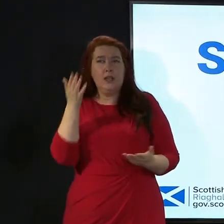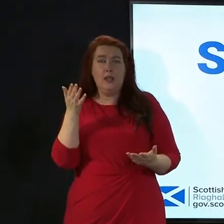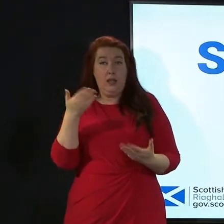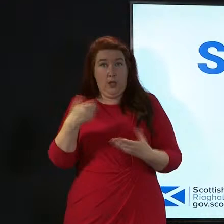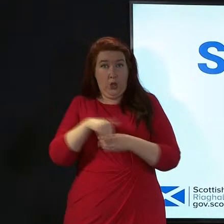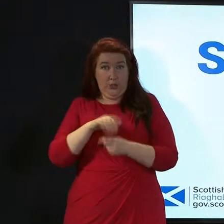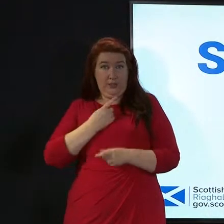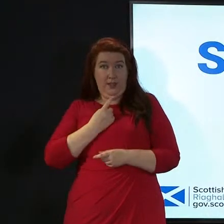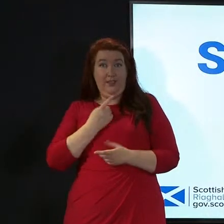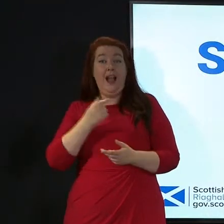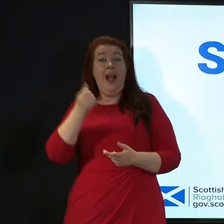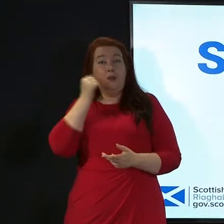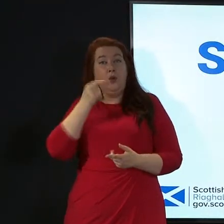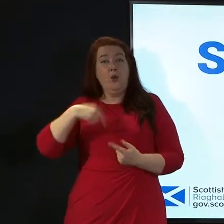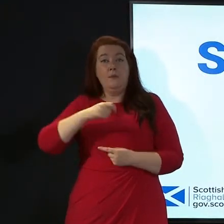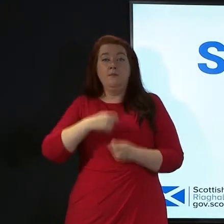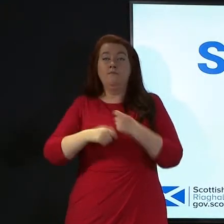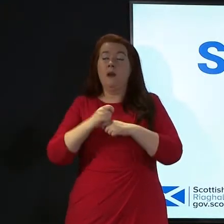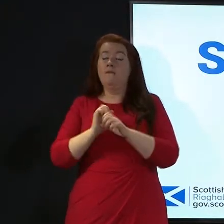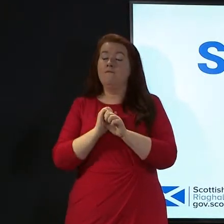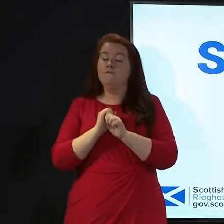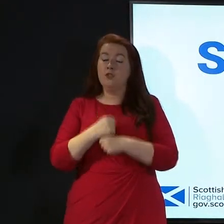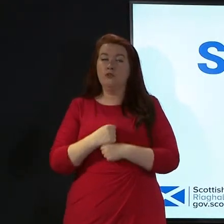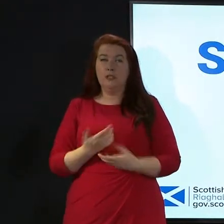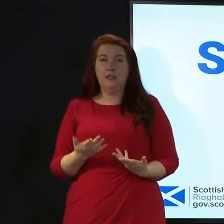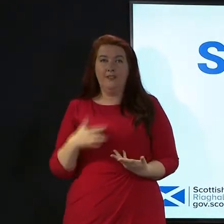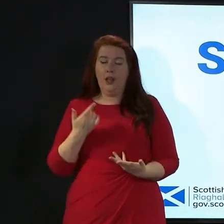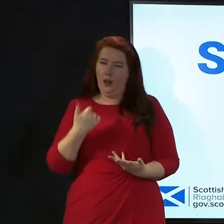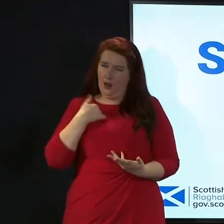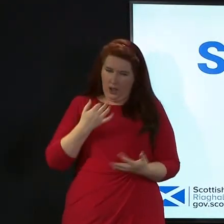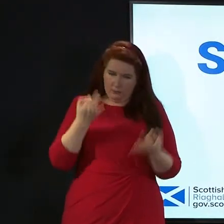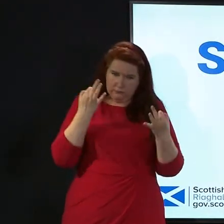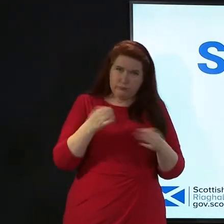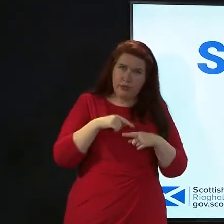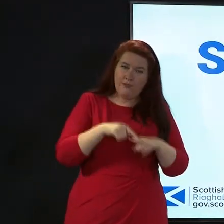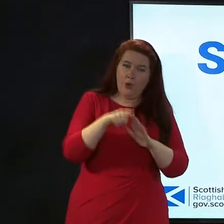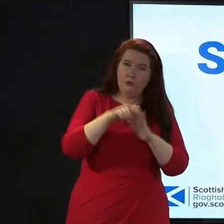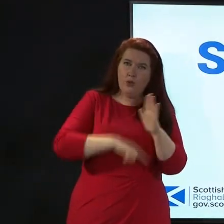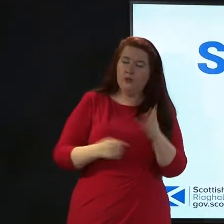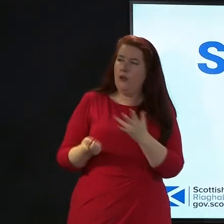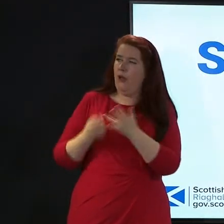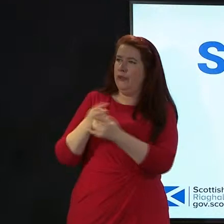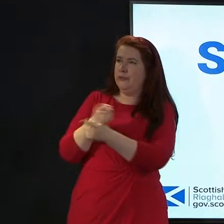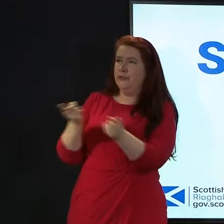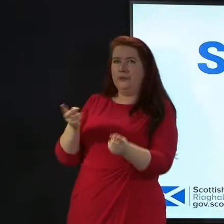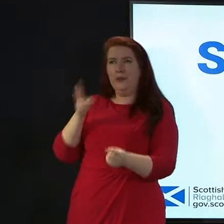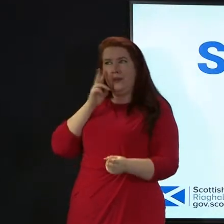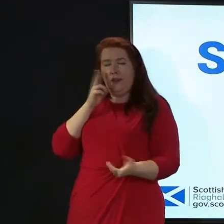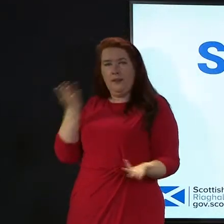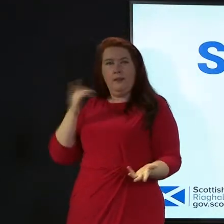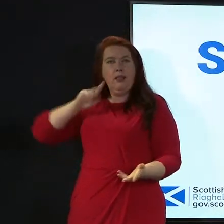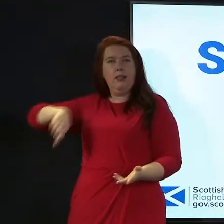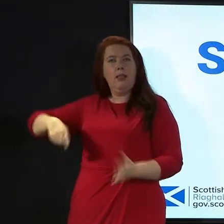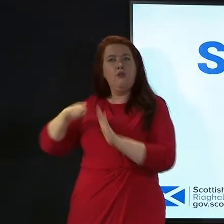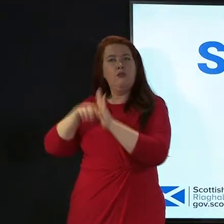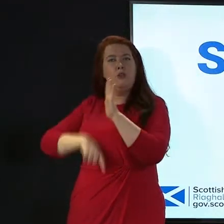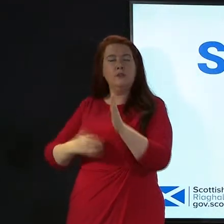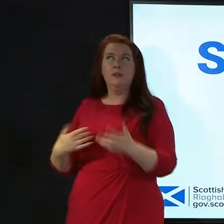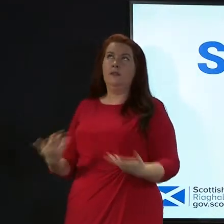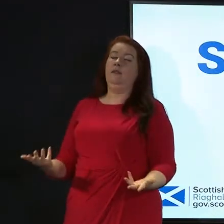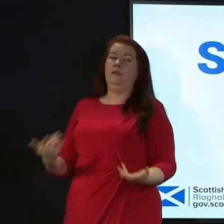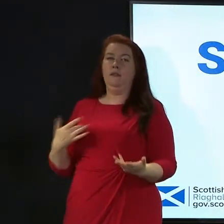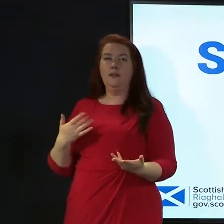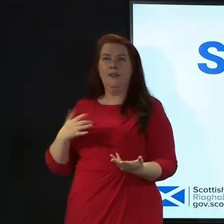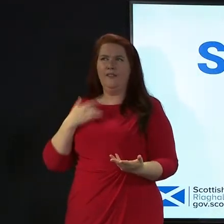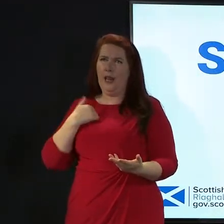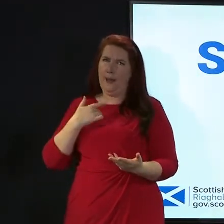include myself in this, get very frustrated when they see others perhaps not abiding with restrictions as rigidly